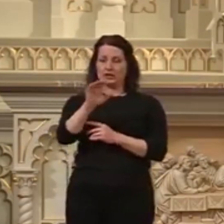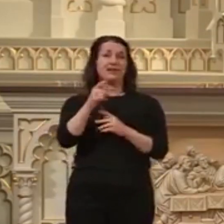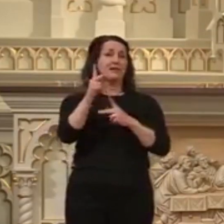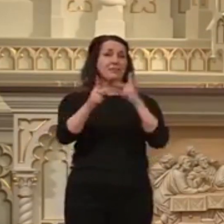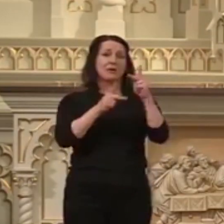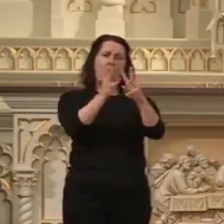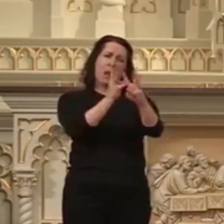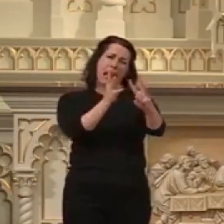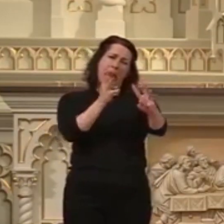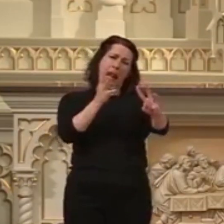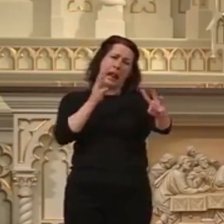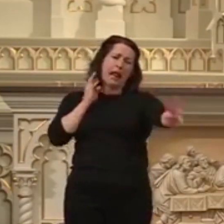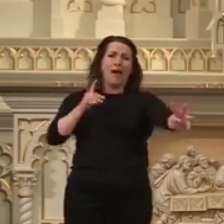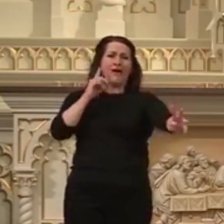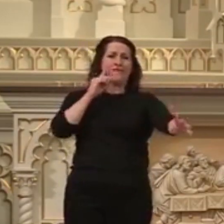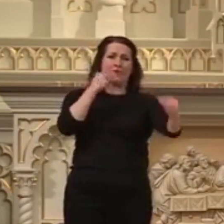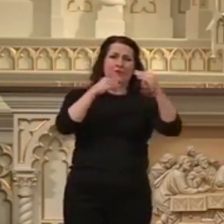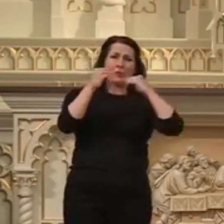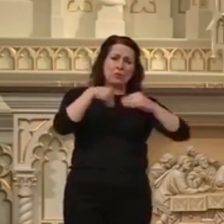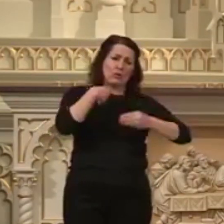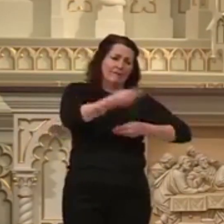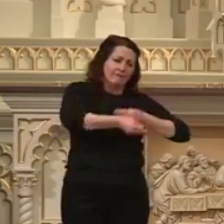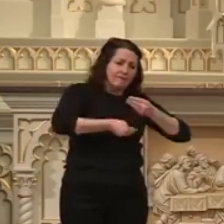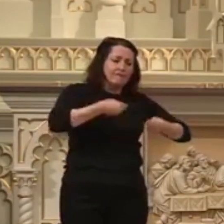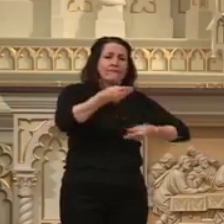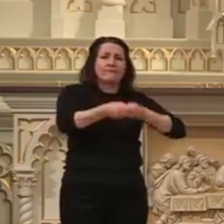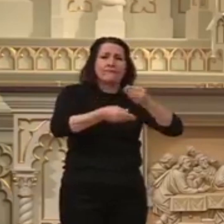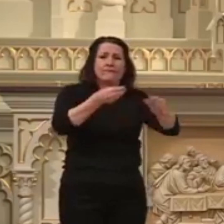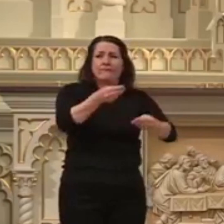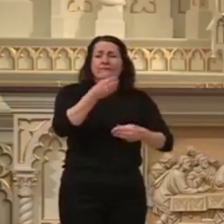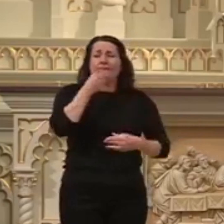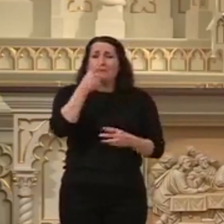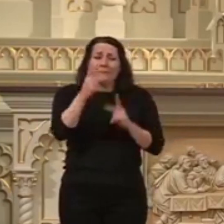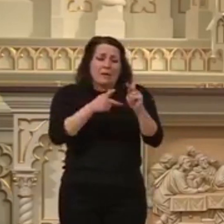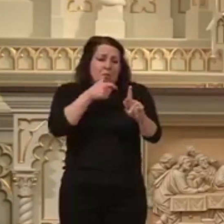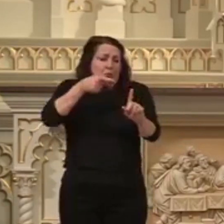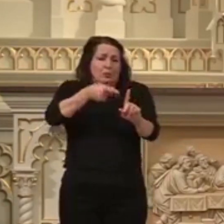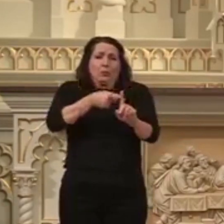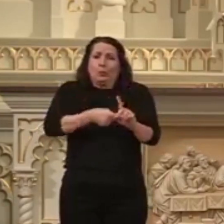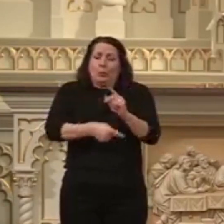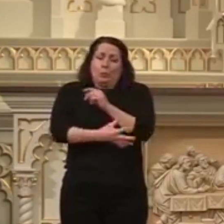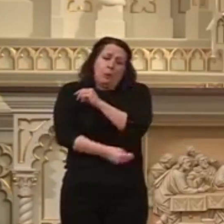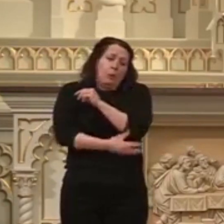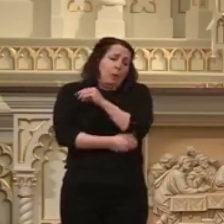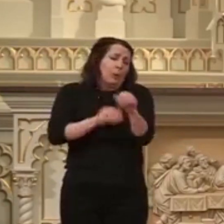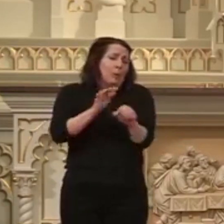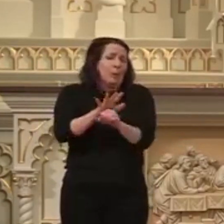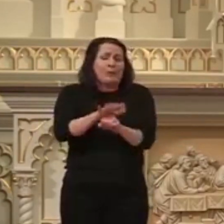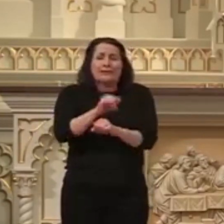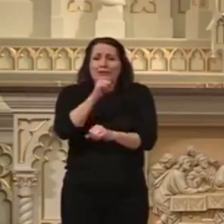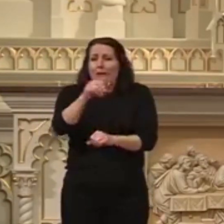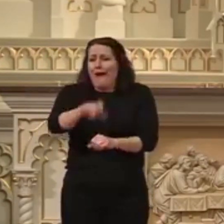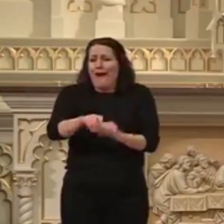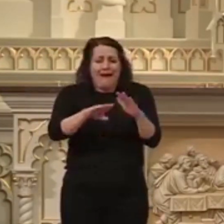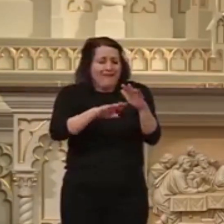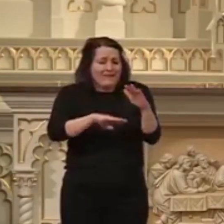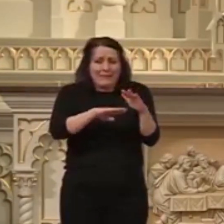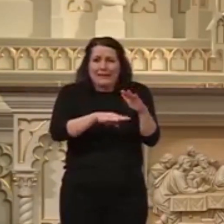food. Those who are in need of the bare necessities can line up and go